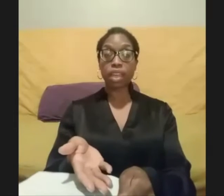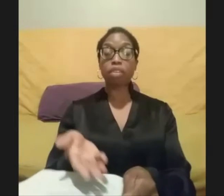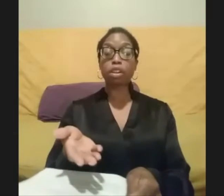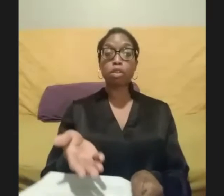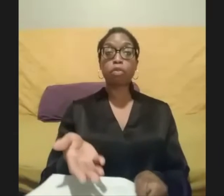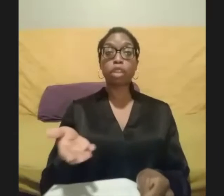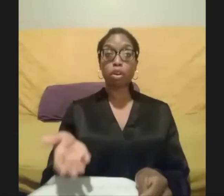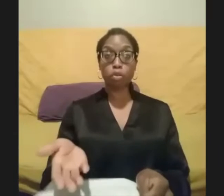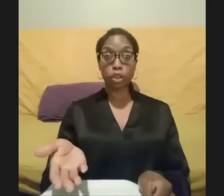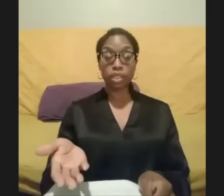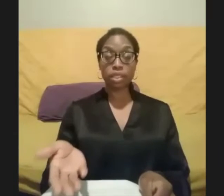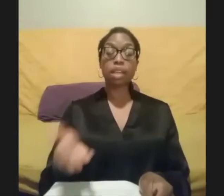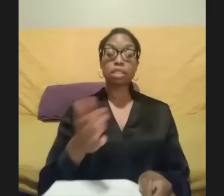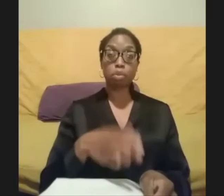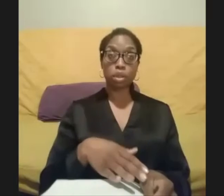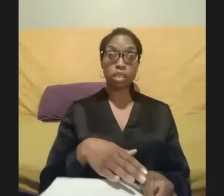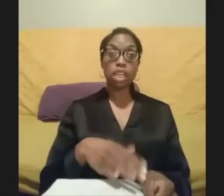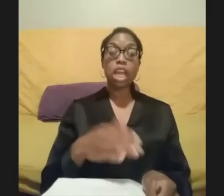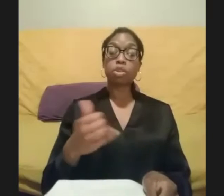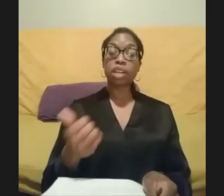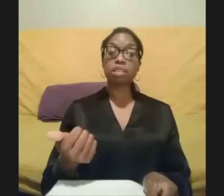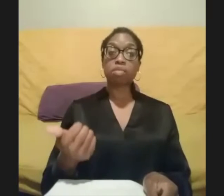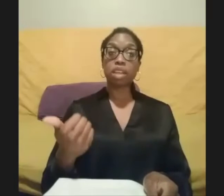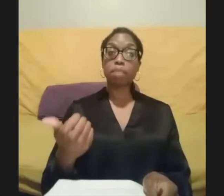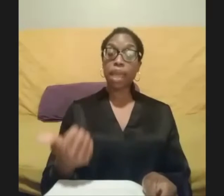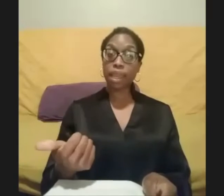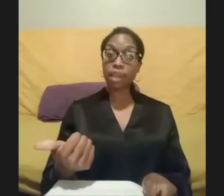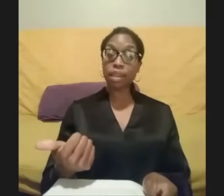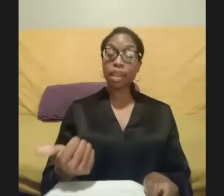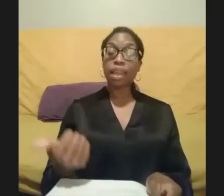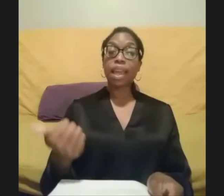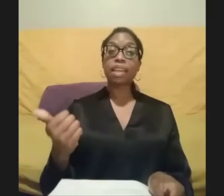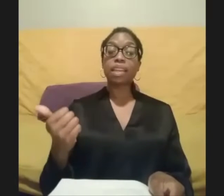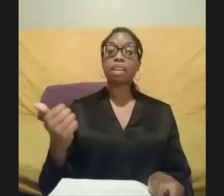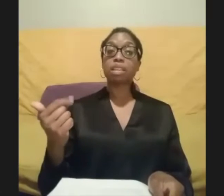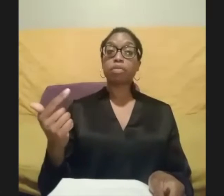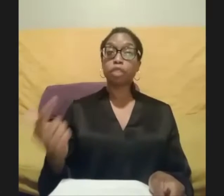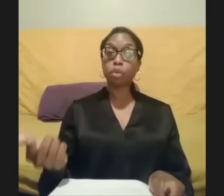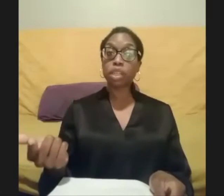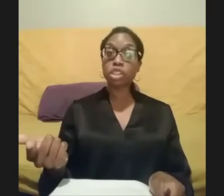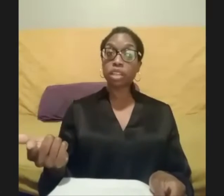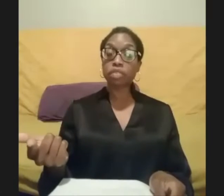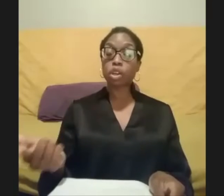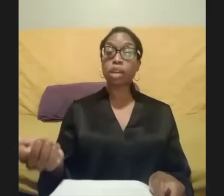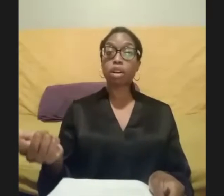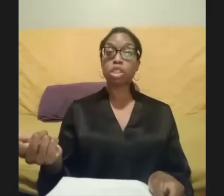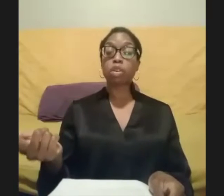cavity for the ovaries. That's important. And you check to see if there's any pain, any fluid shift, and also if there are